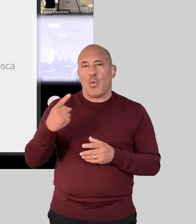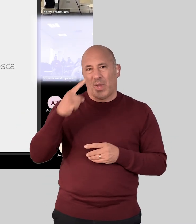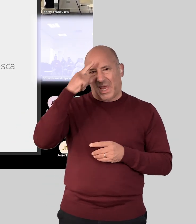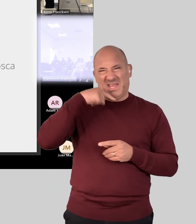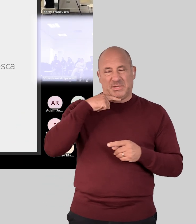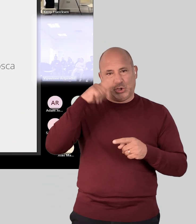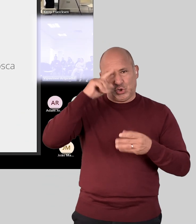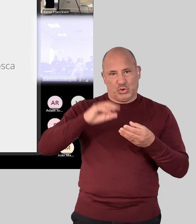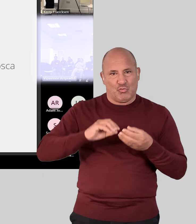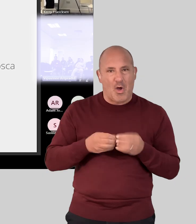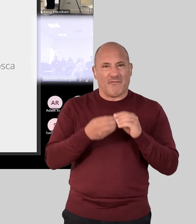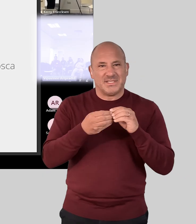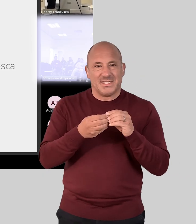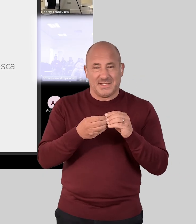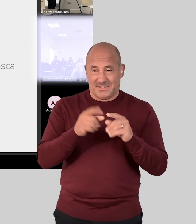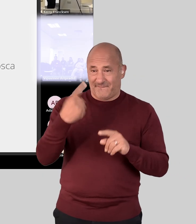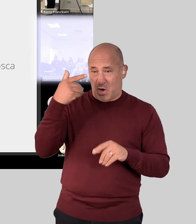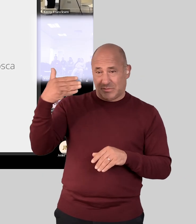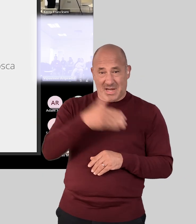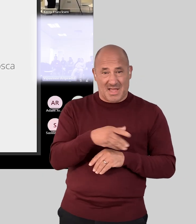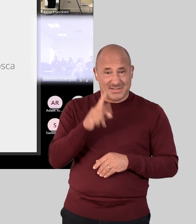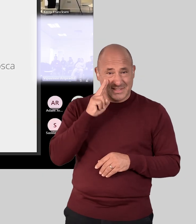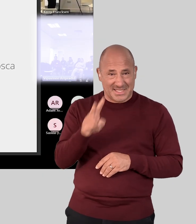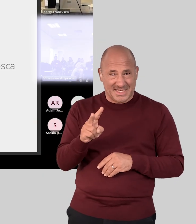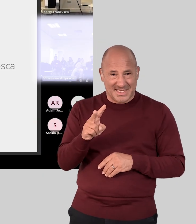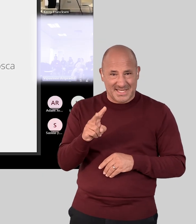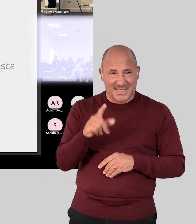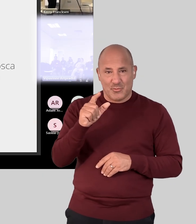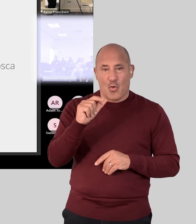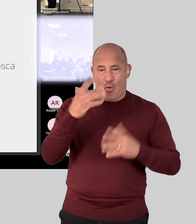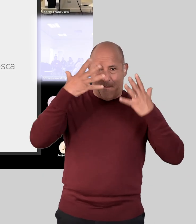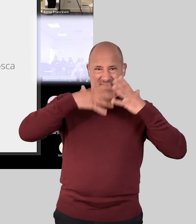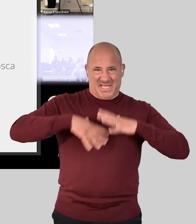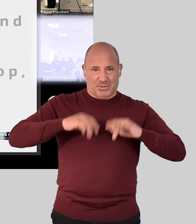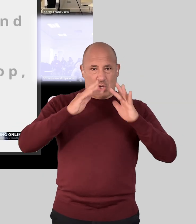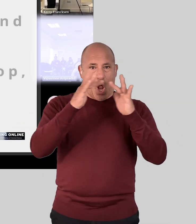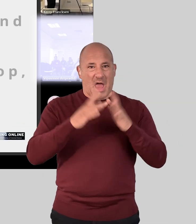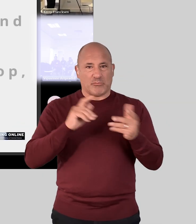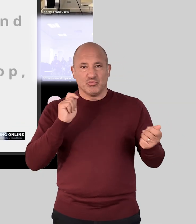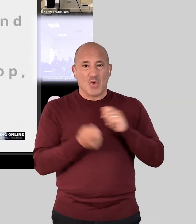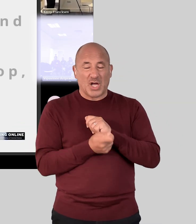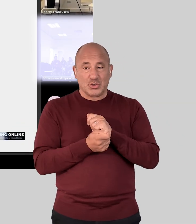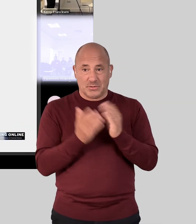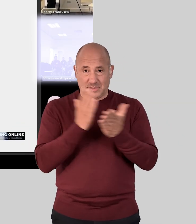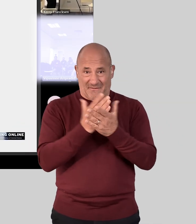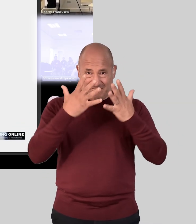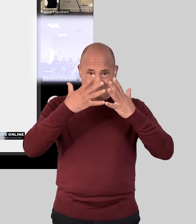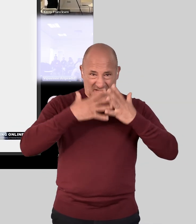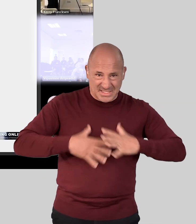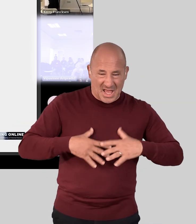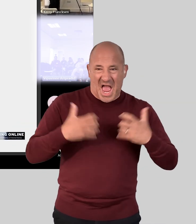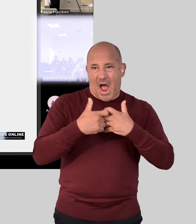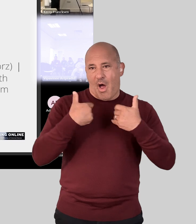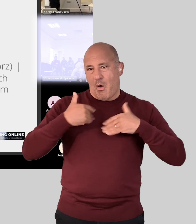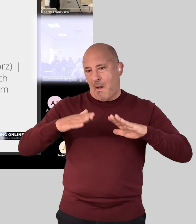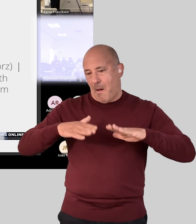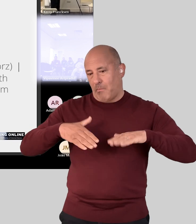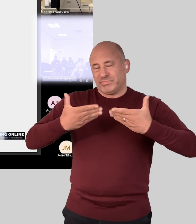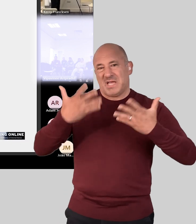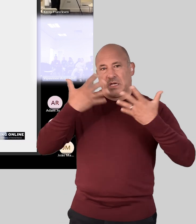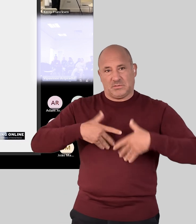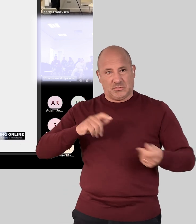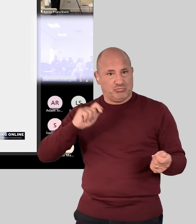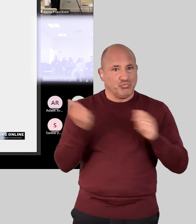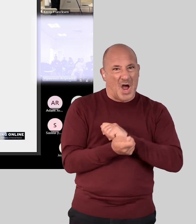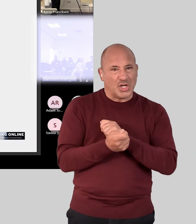categories that we come up with. So image crafting, as you can see by the first slide, changing your appearance online,